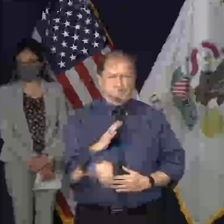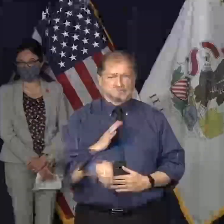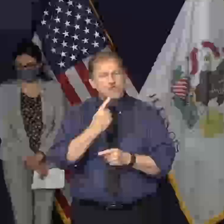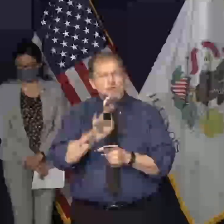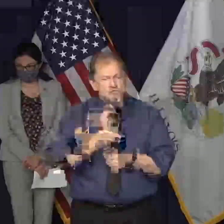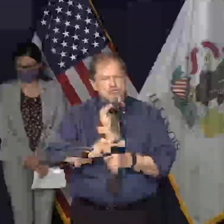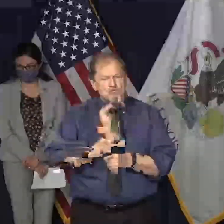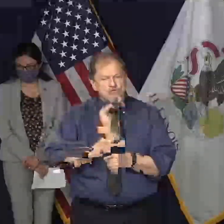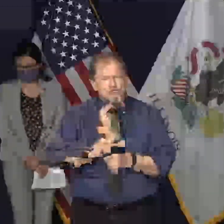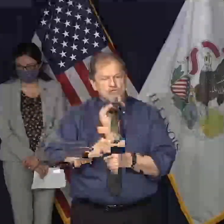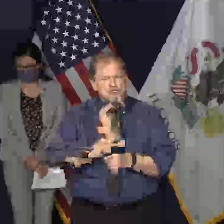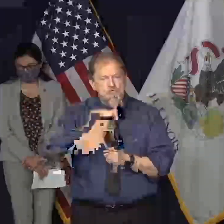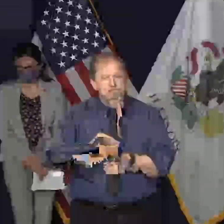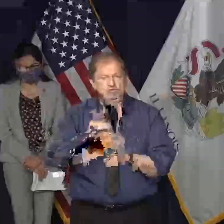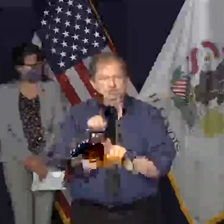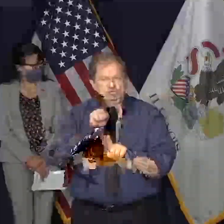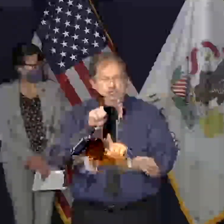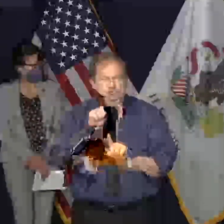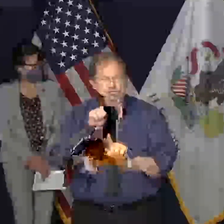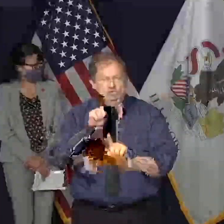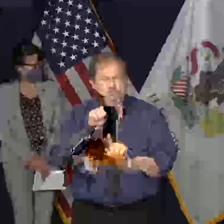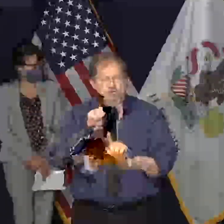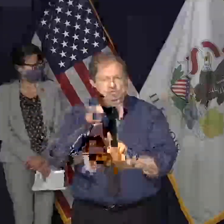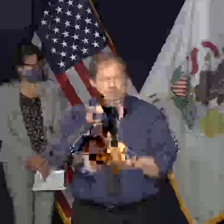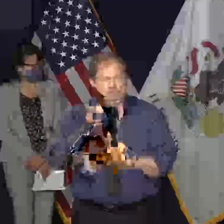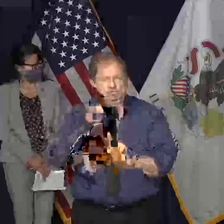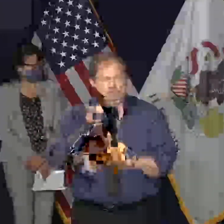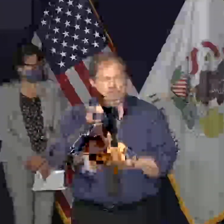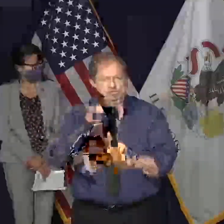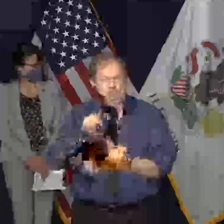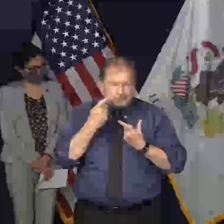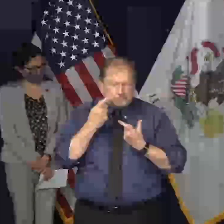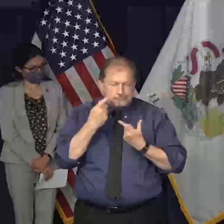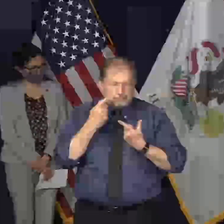to ask, and this is why our community is getting the loans.